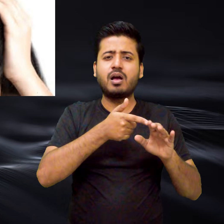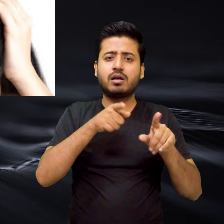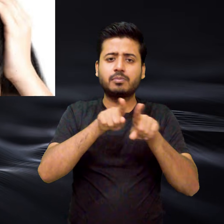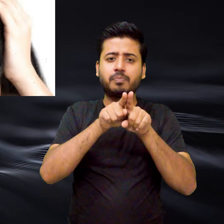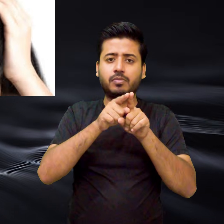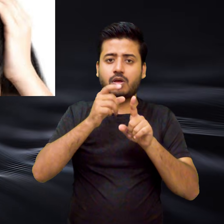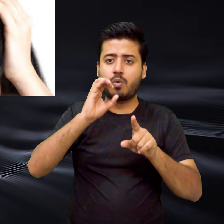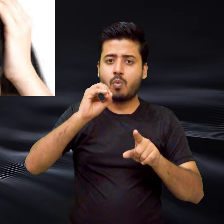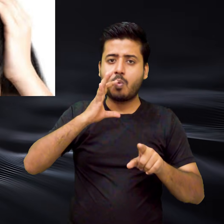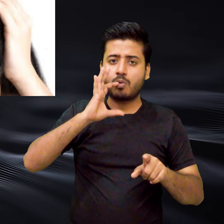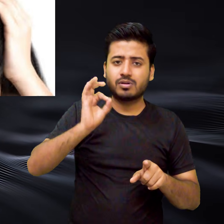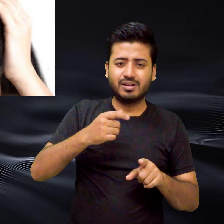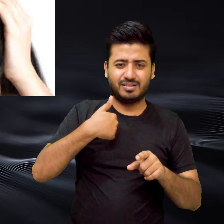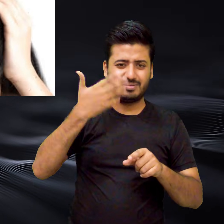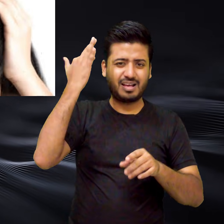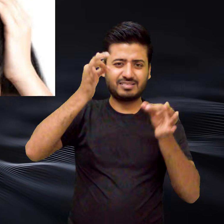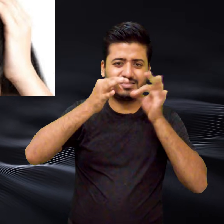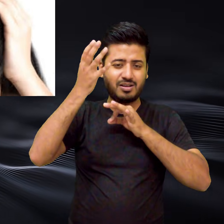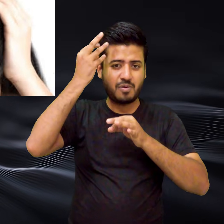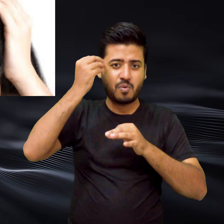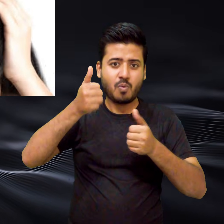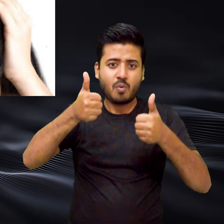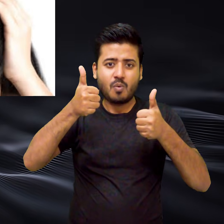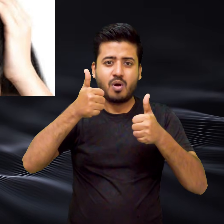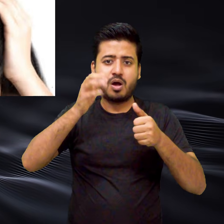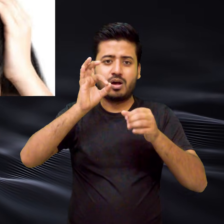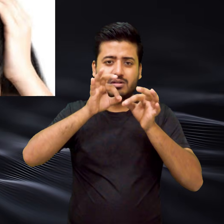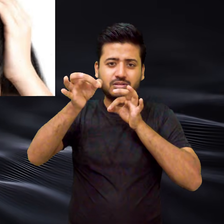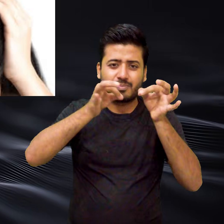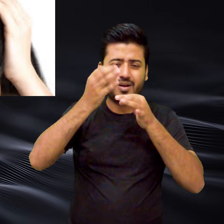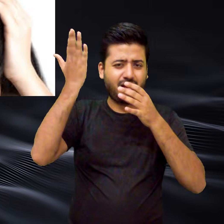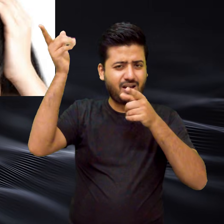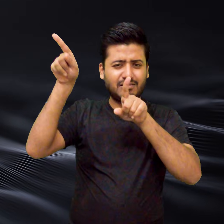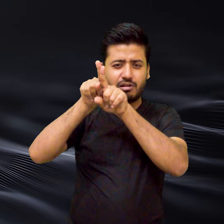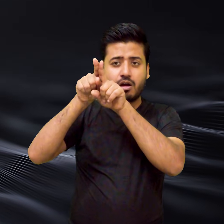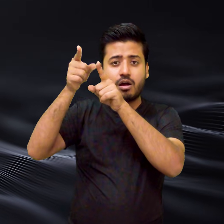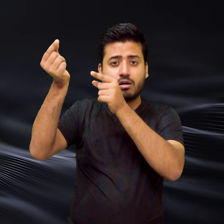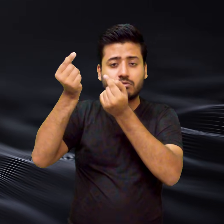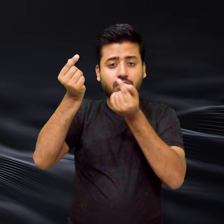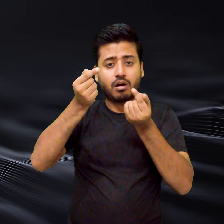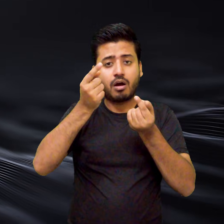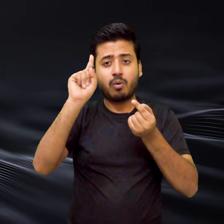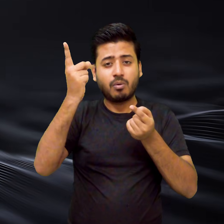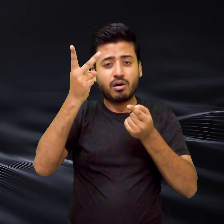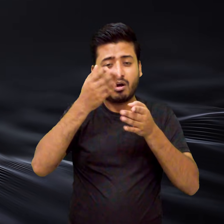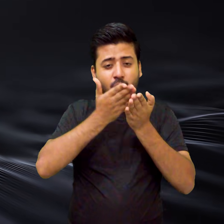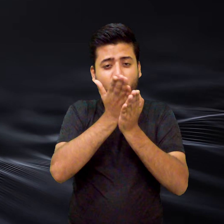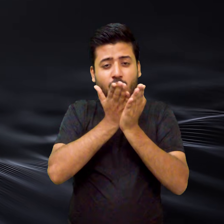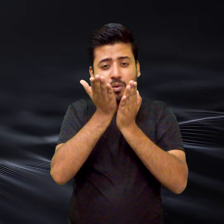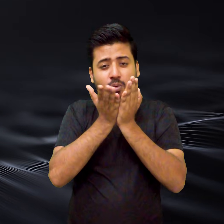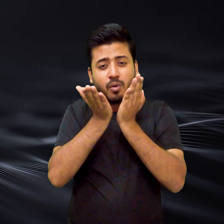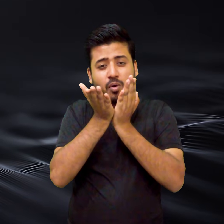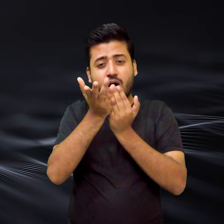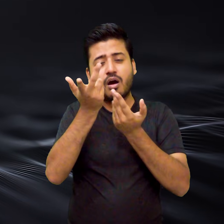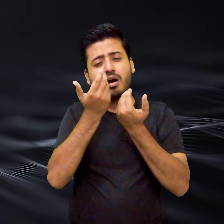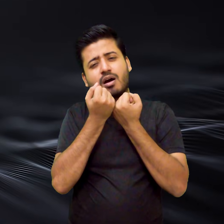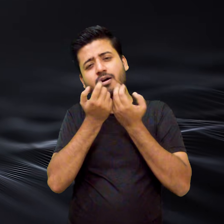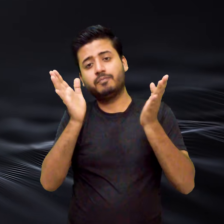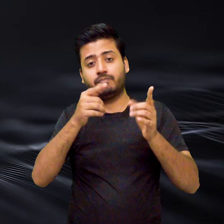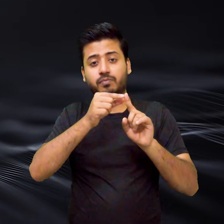honey, to create a customized hair mask. Pre-shampoo treatment. For hair fall control, apply almond oil to your hair and